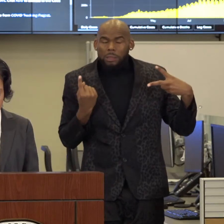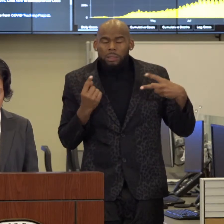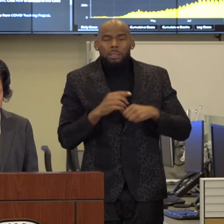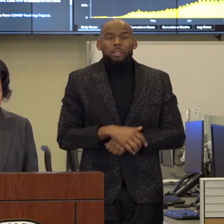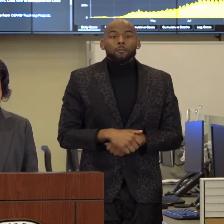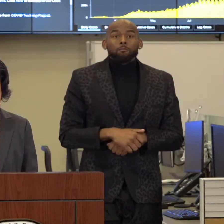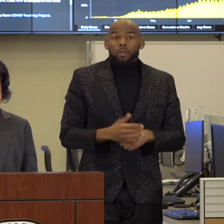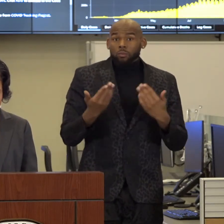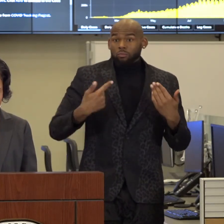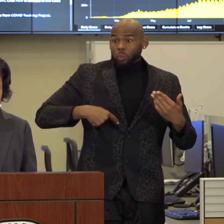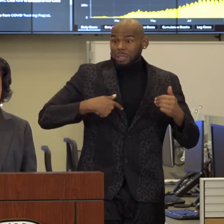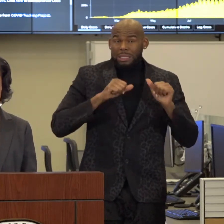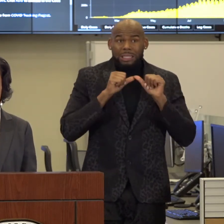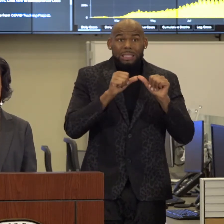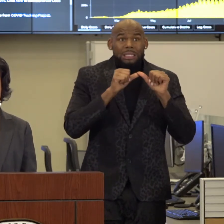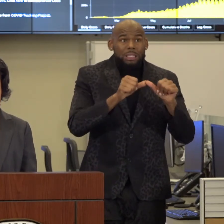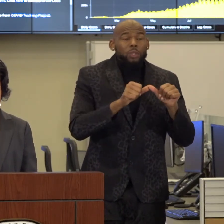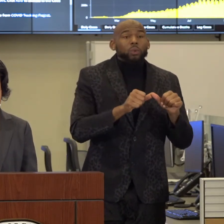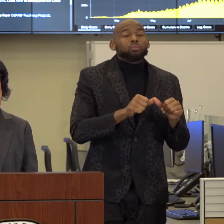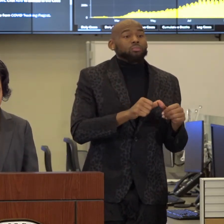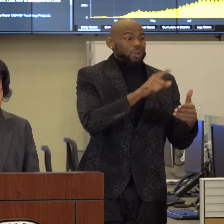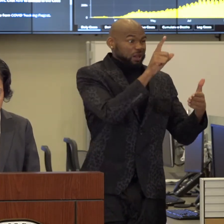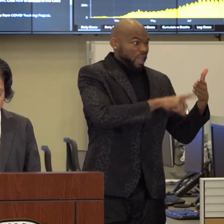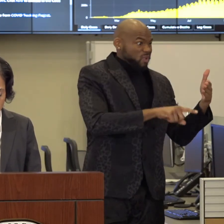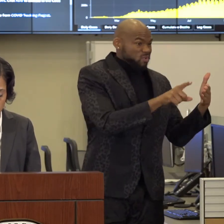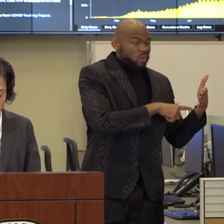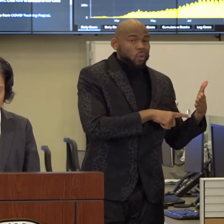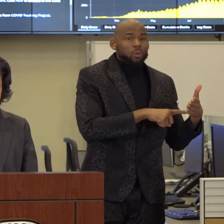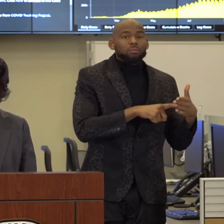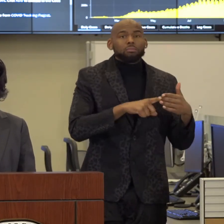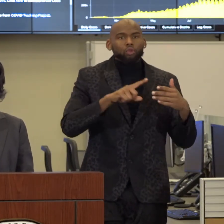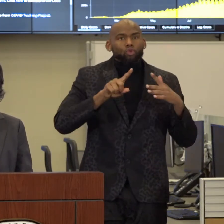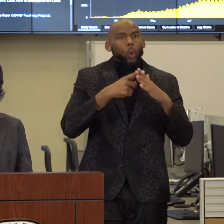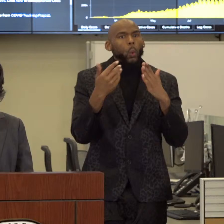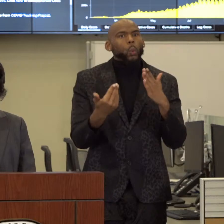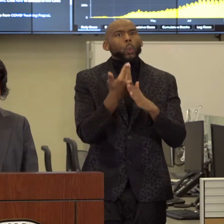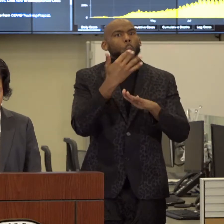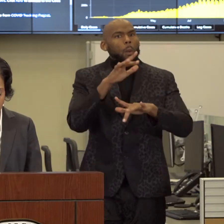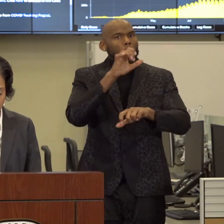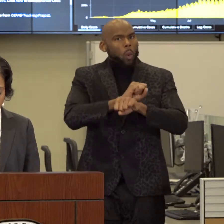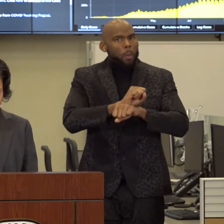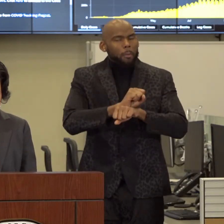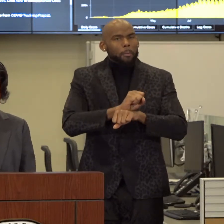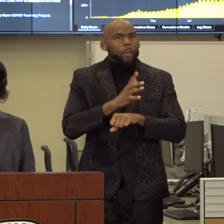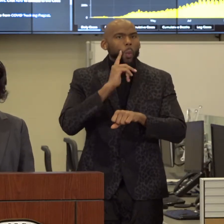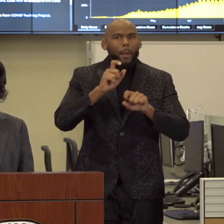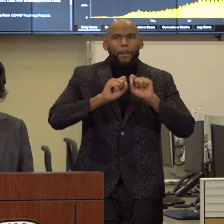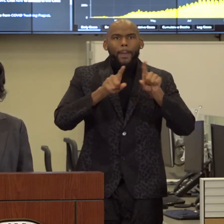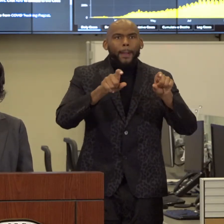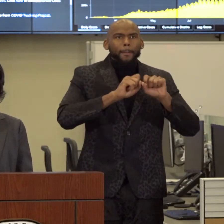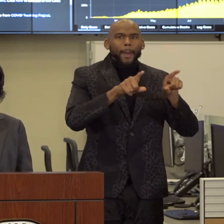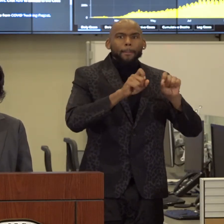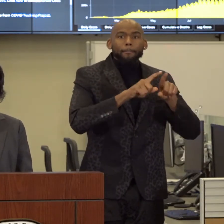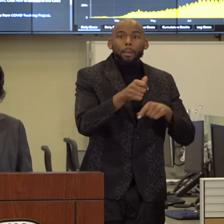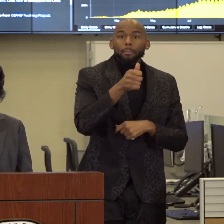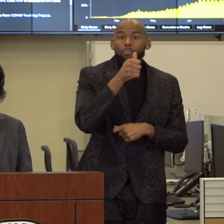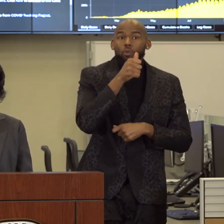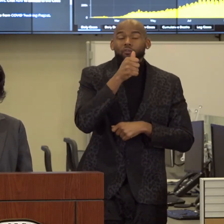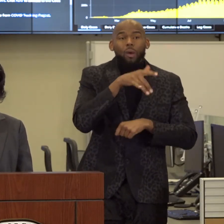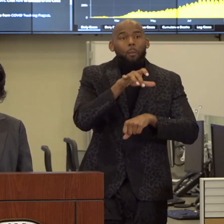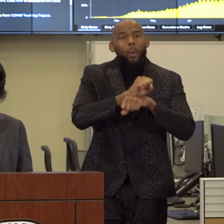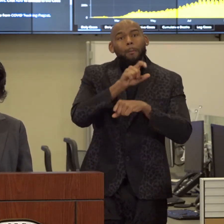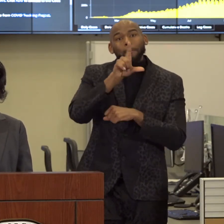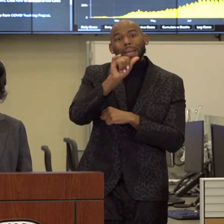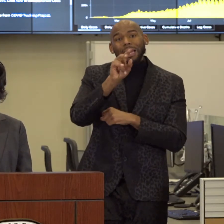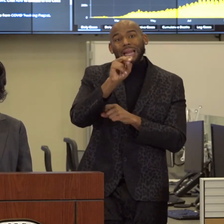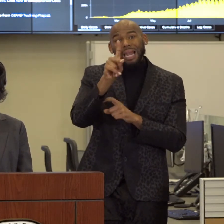as we continue to cancel and issue new appointments, we will continue to send out private appointment links to qualified